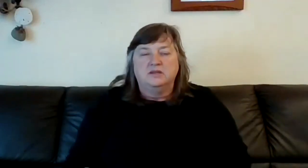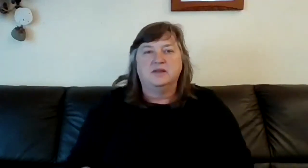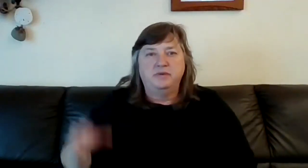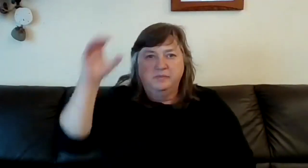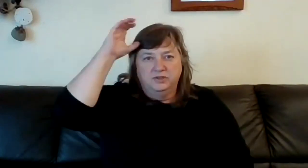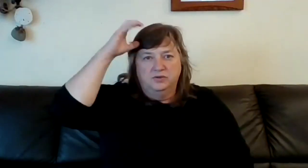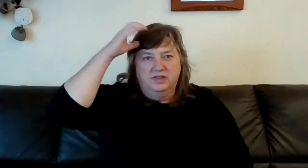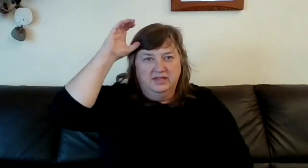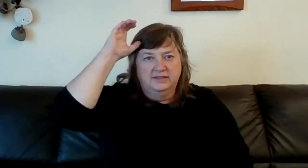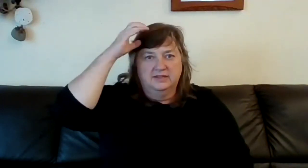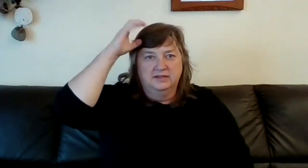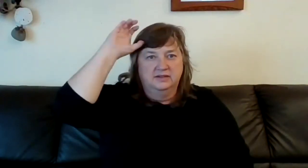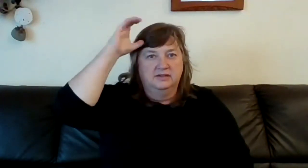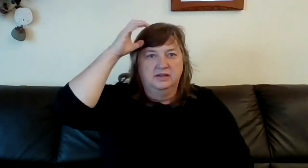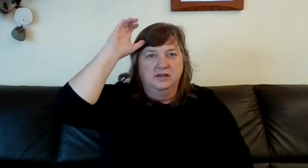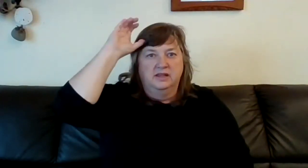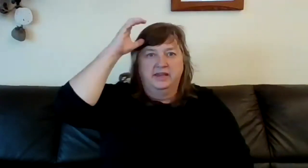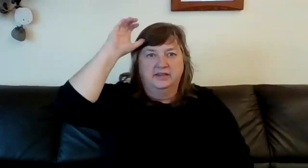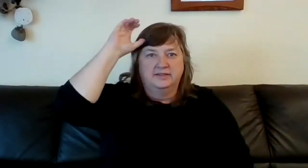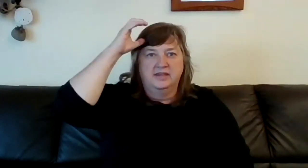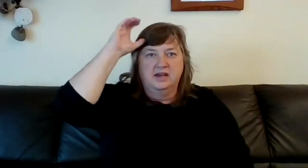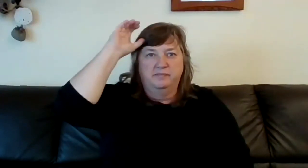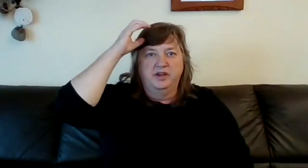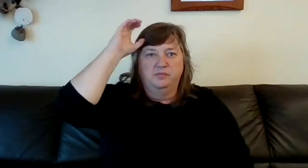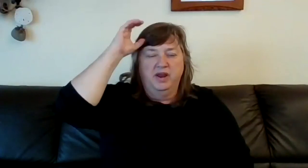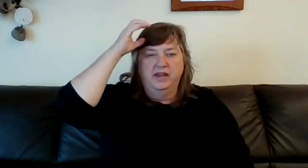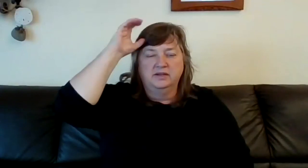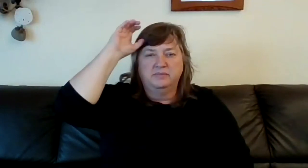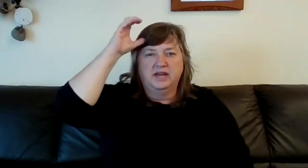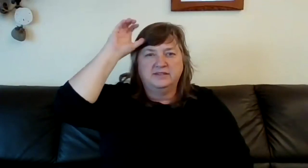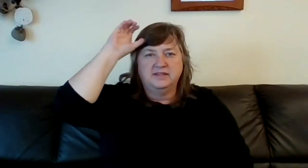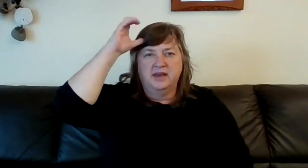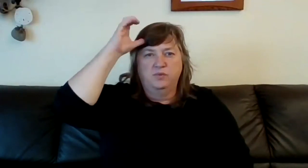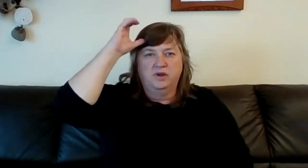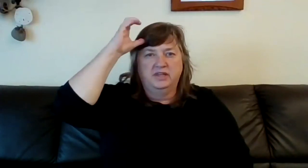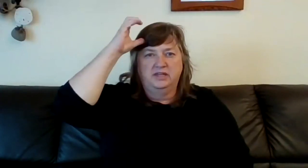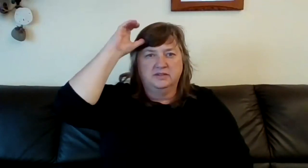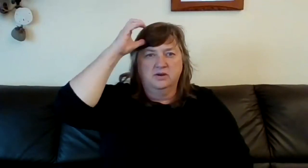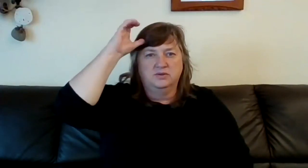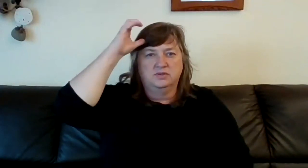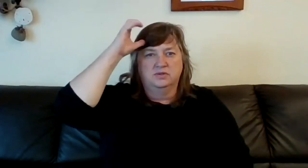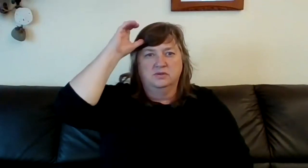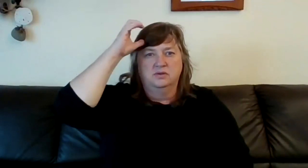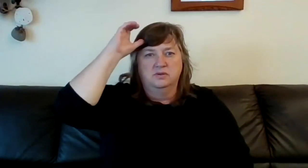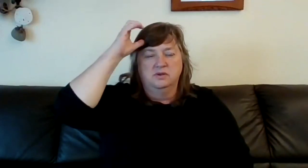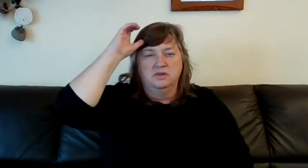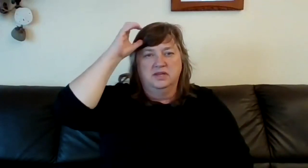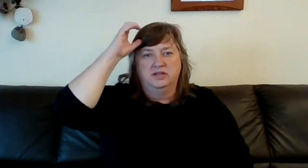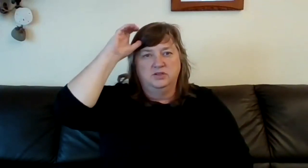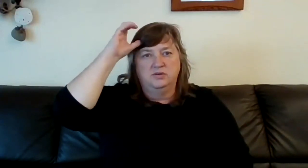Some people do this, like a C up by your brain, but I see that more on the East Coast than I do